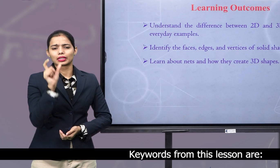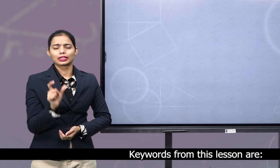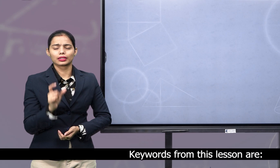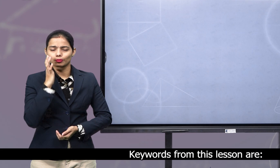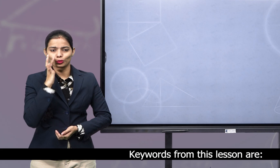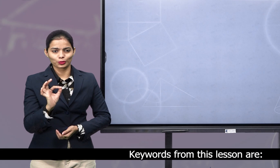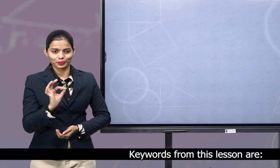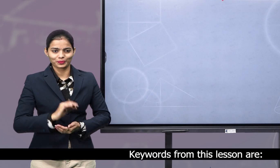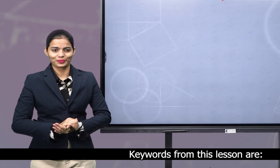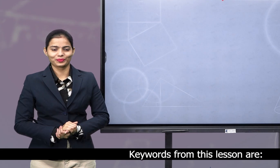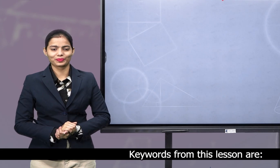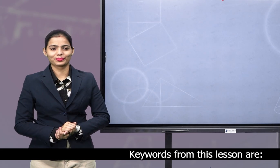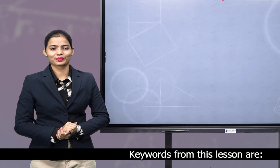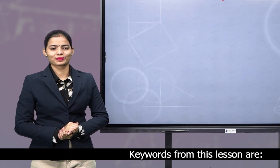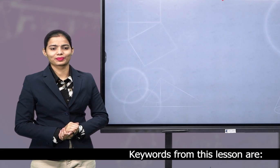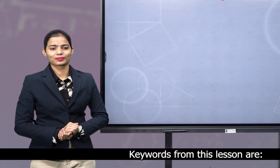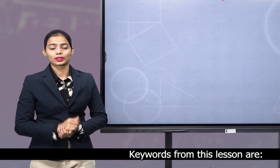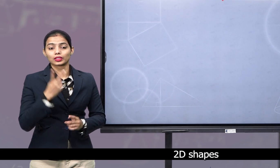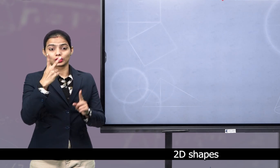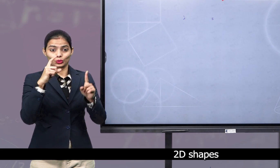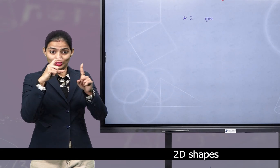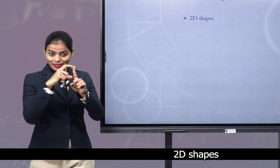Keywords from this lesson are 2D shapes,